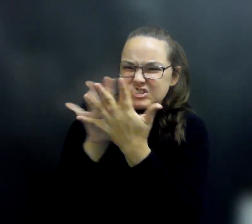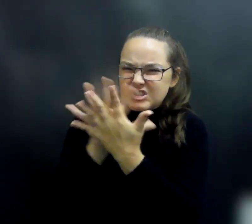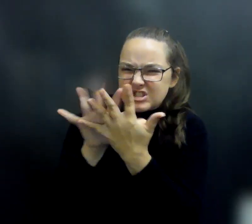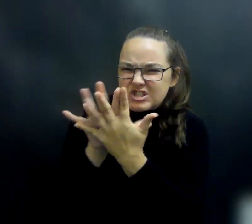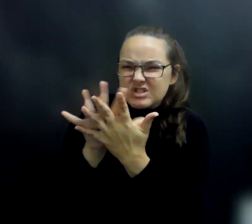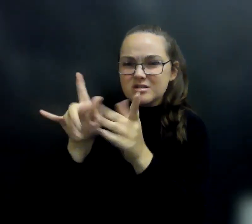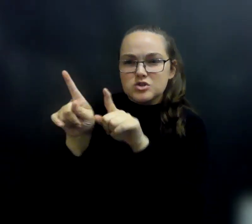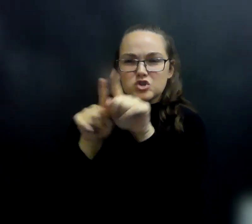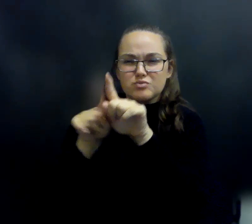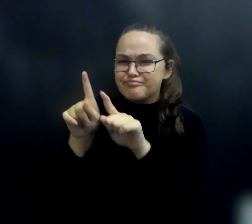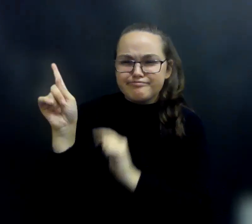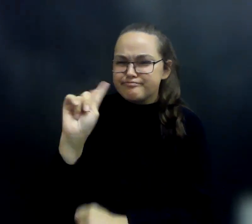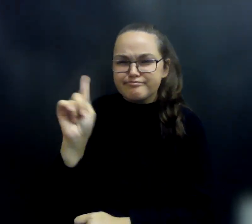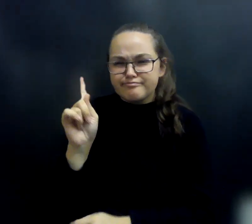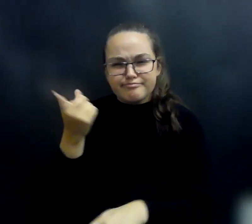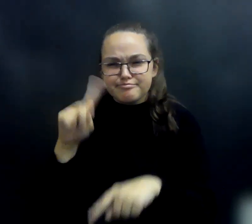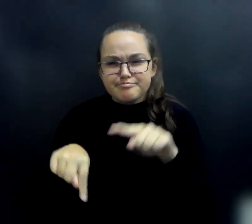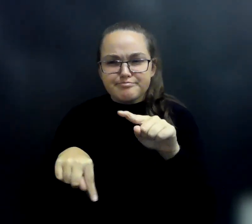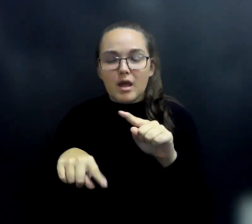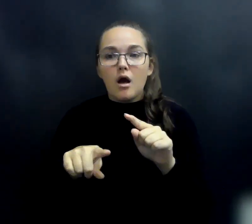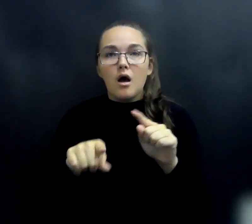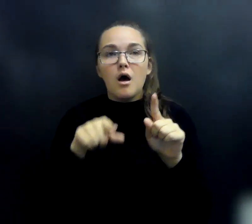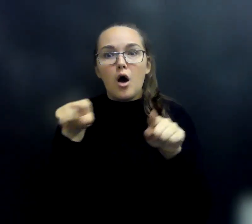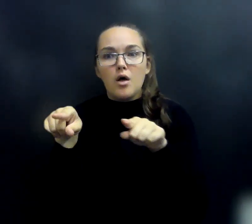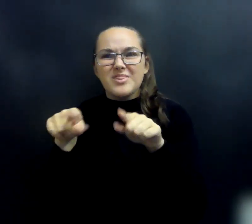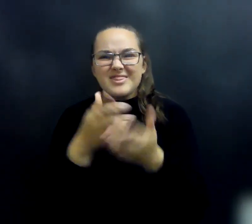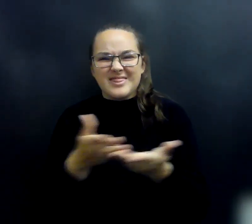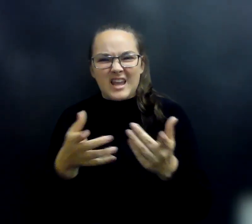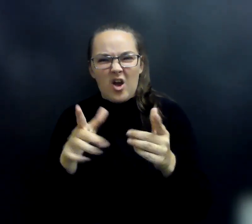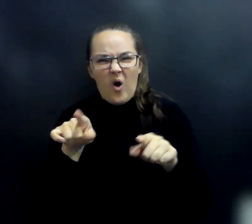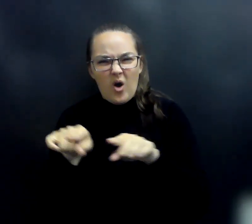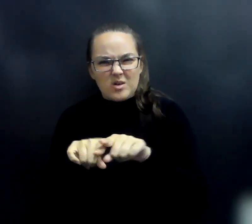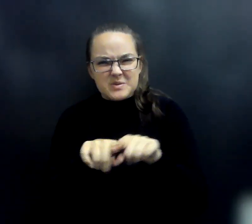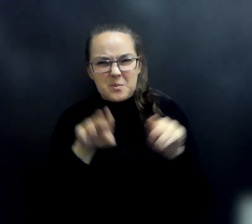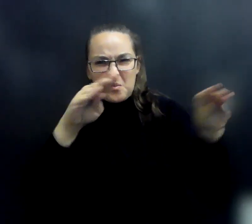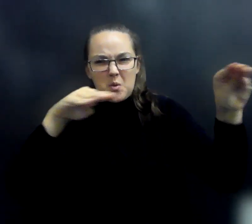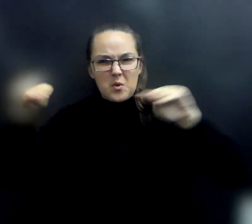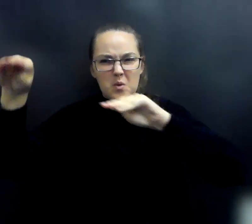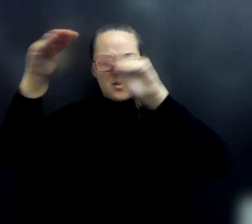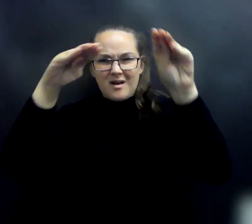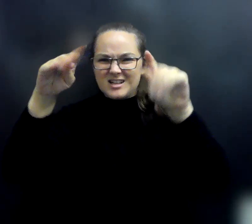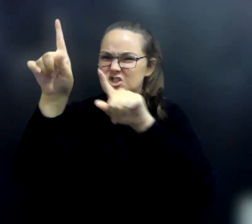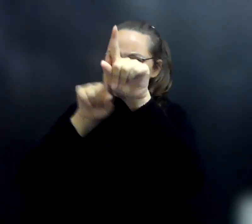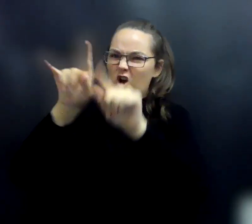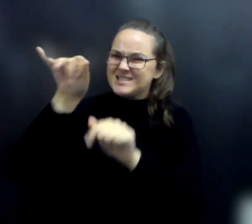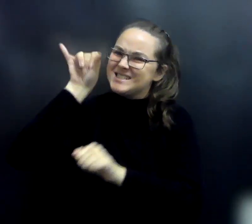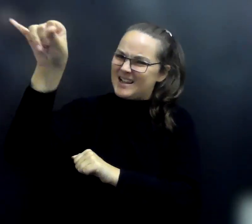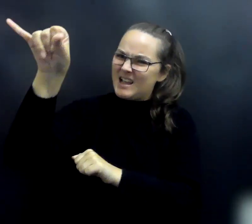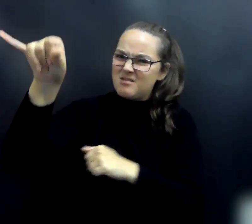star. The object was also moving, but a star's position seems fixed. Maybe it was a